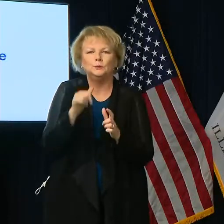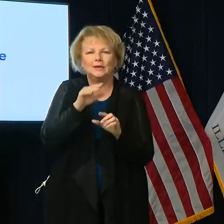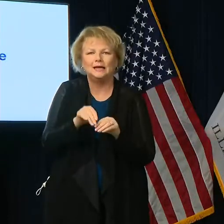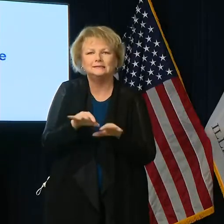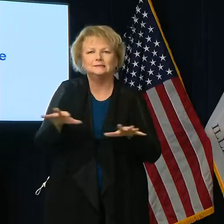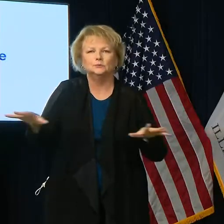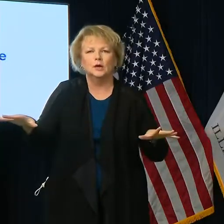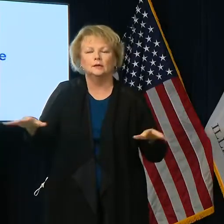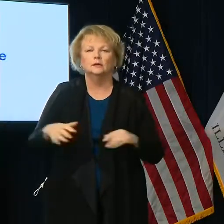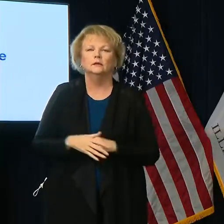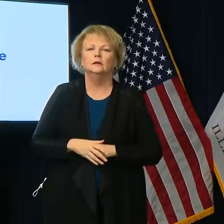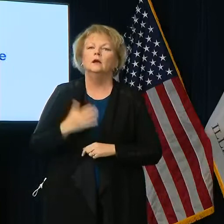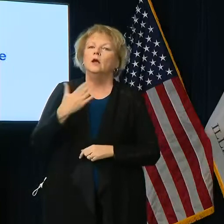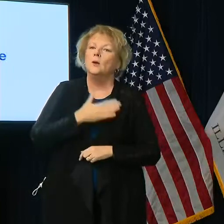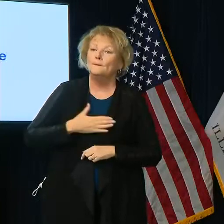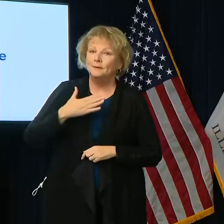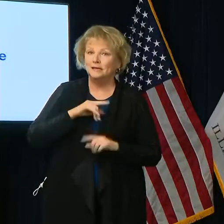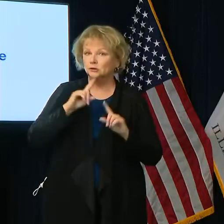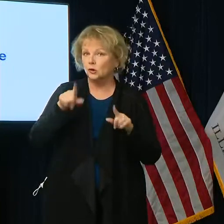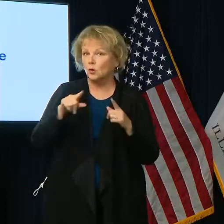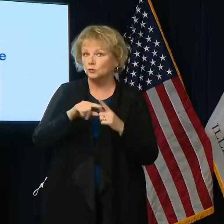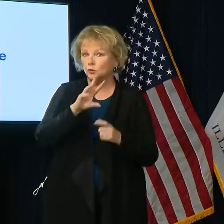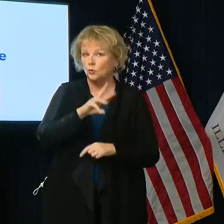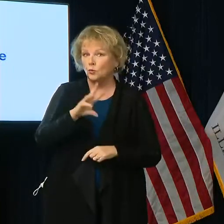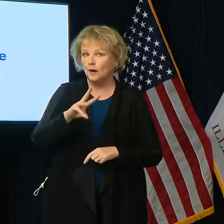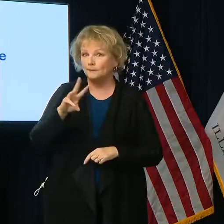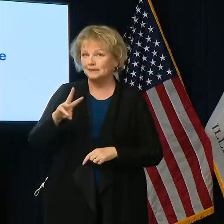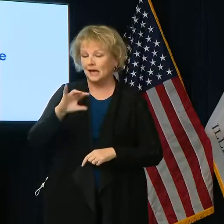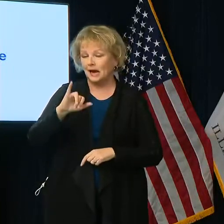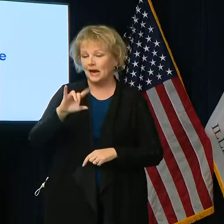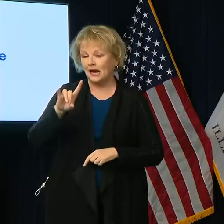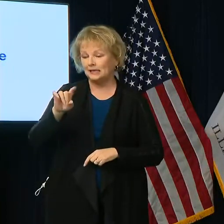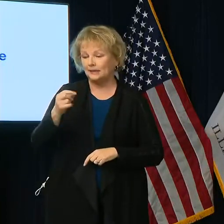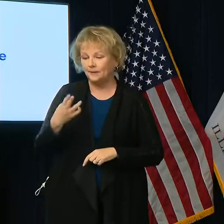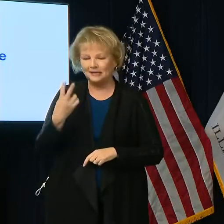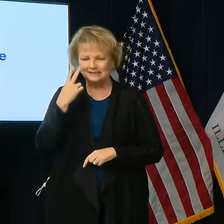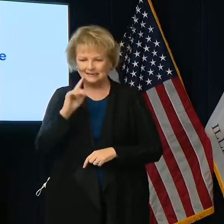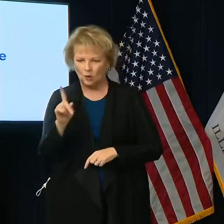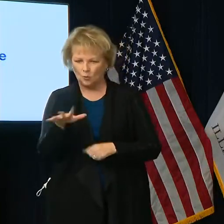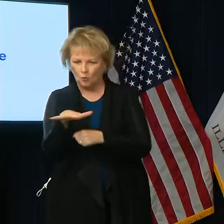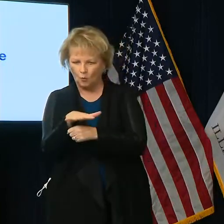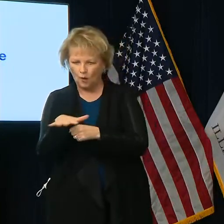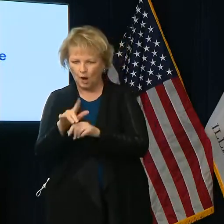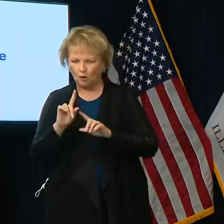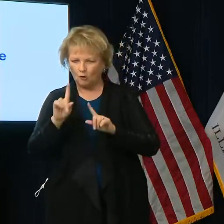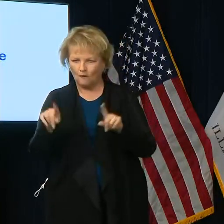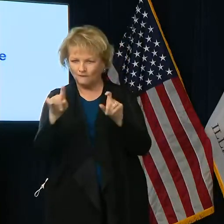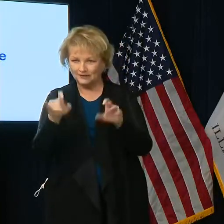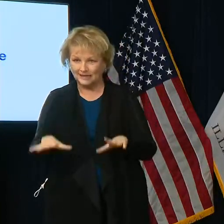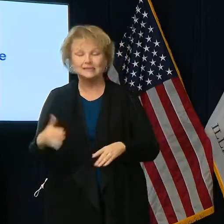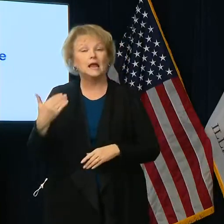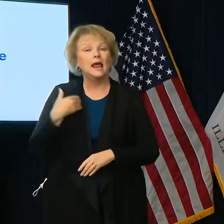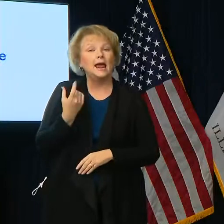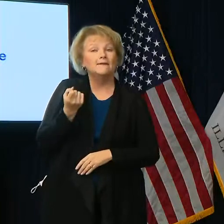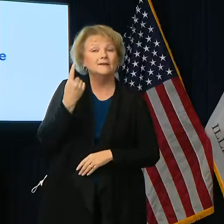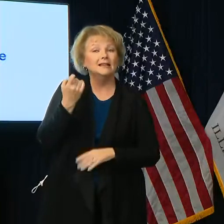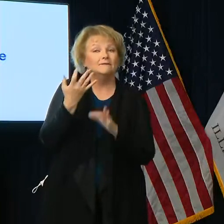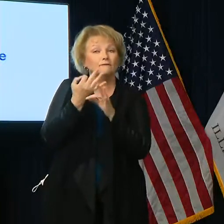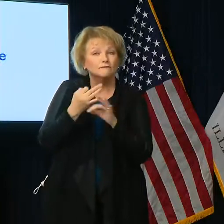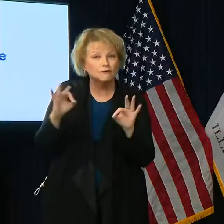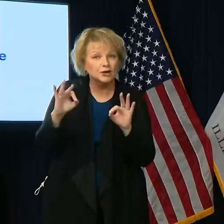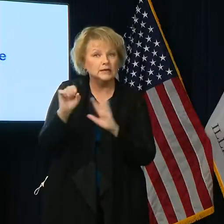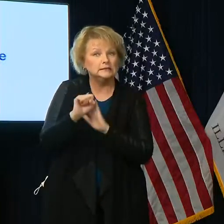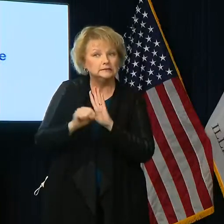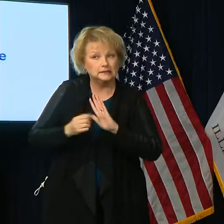want to encourage people to check out the IDPH website to find testing locations, including the 11 free